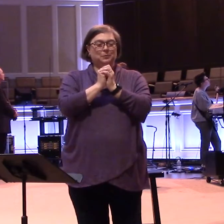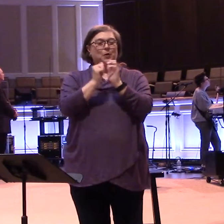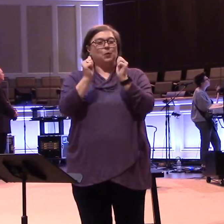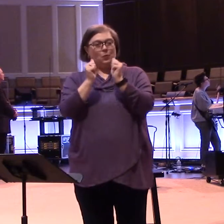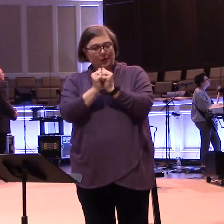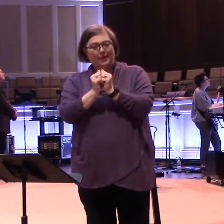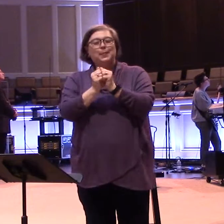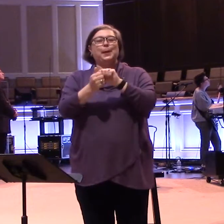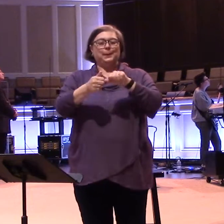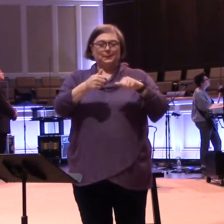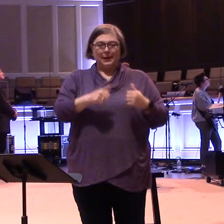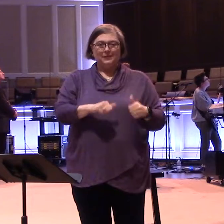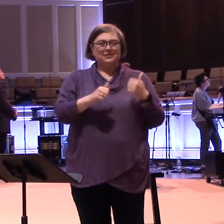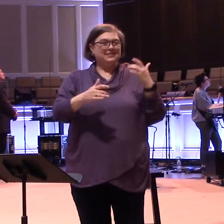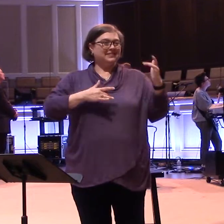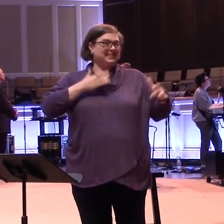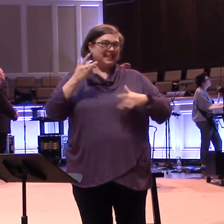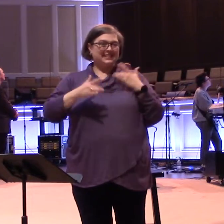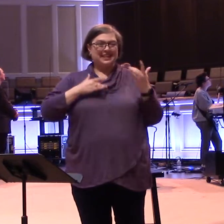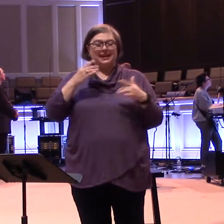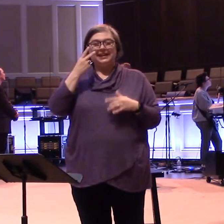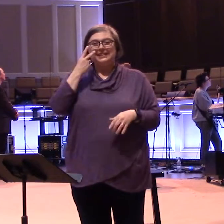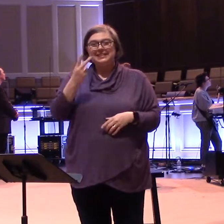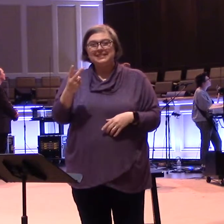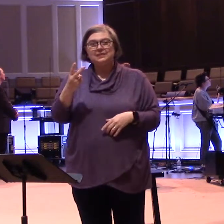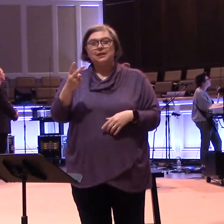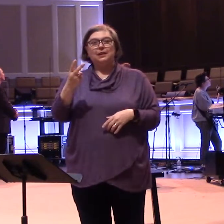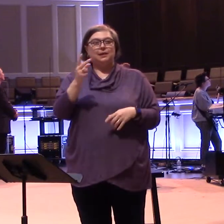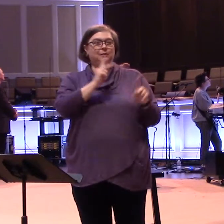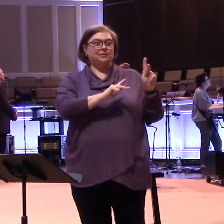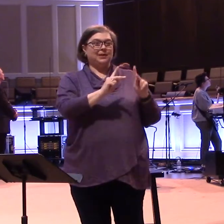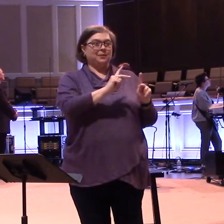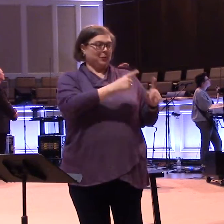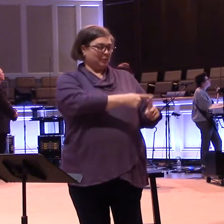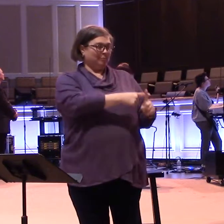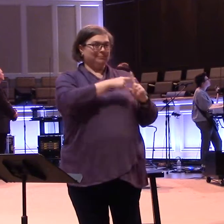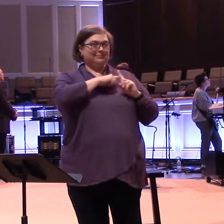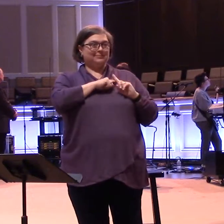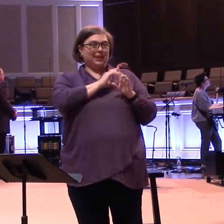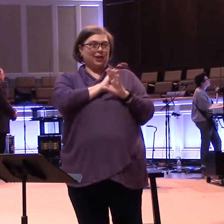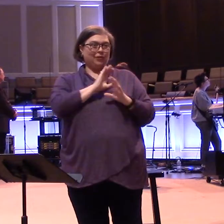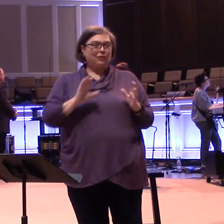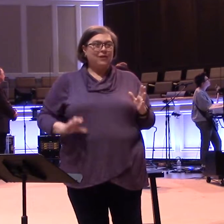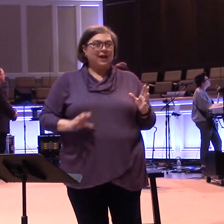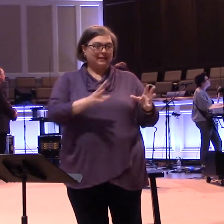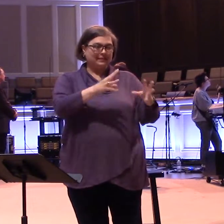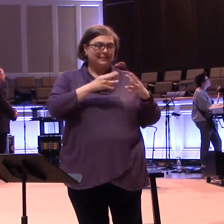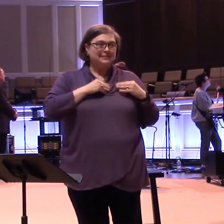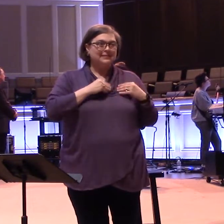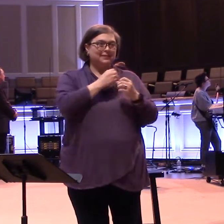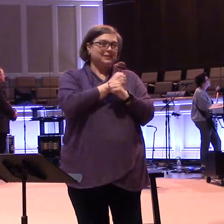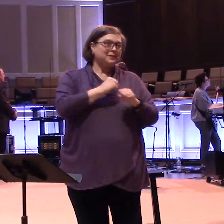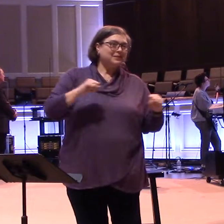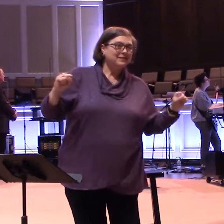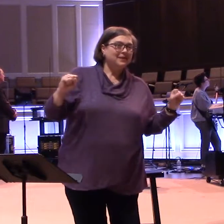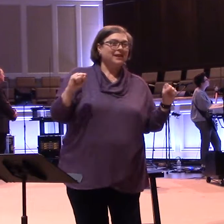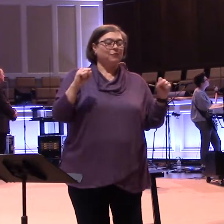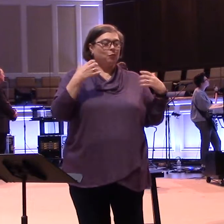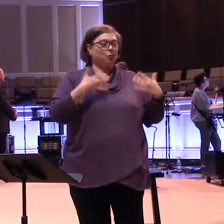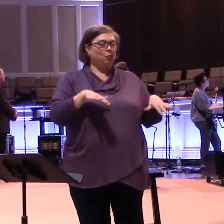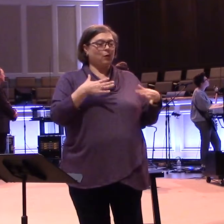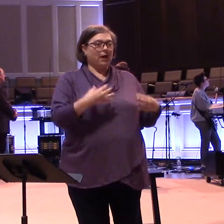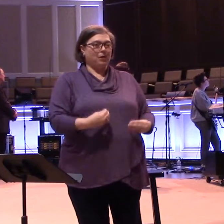get us more excited as Christians than to see people come to Christ, to see the true embodiment of the gospel come to